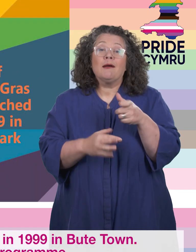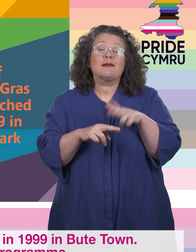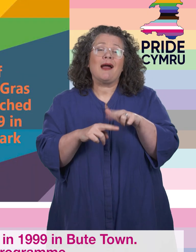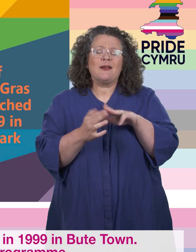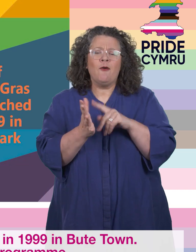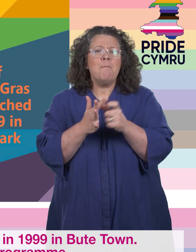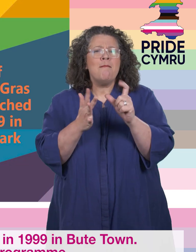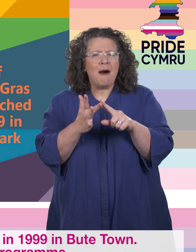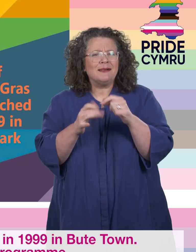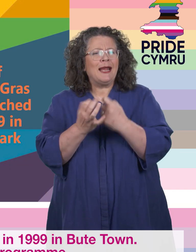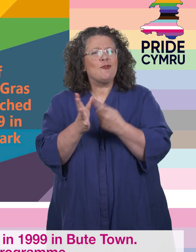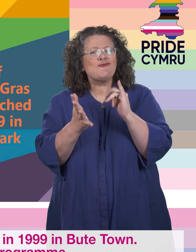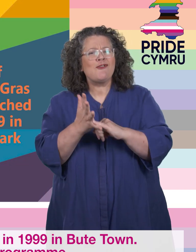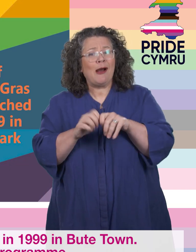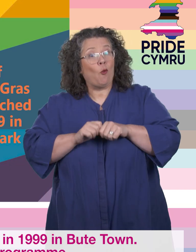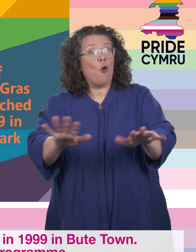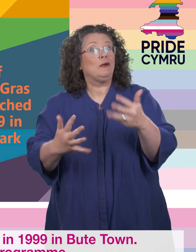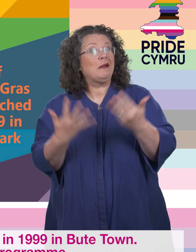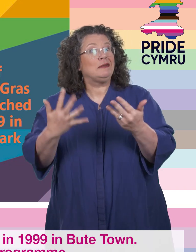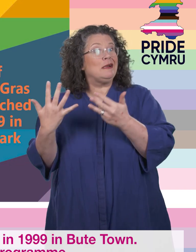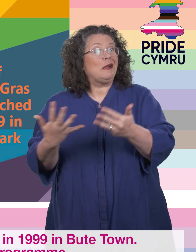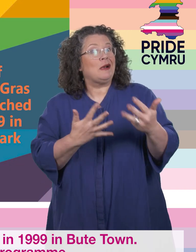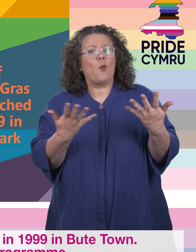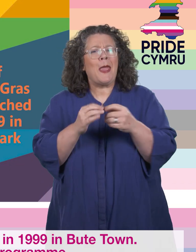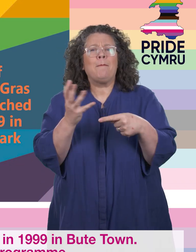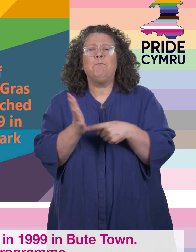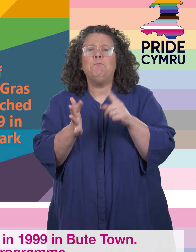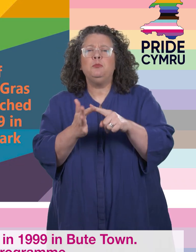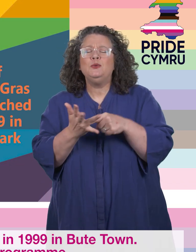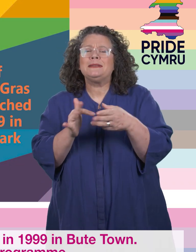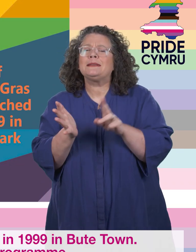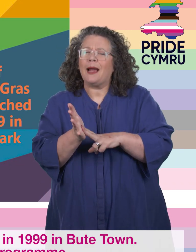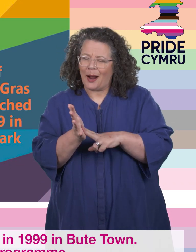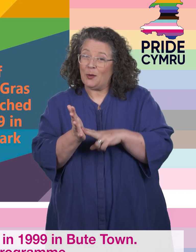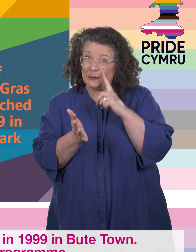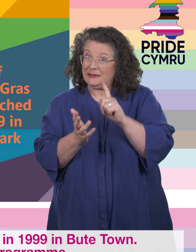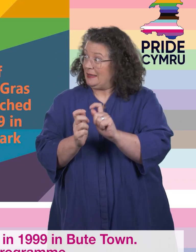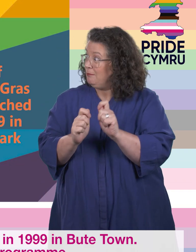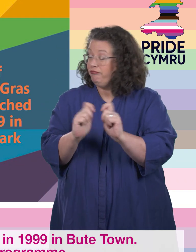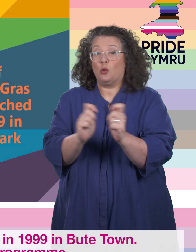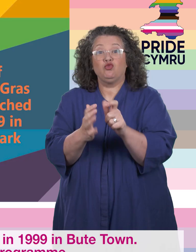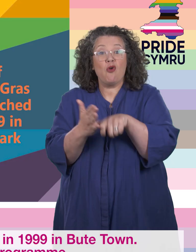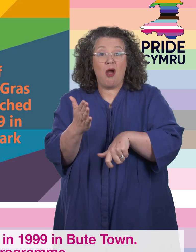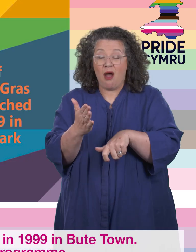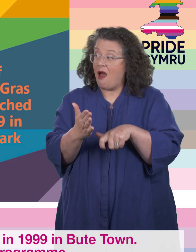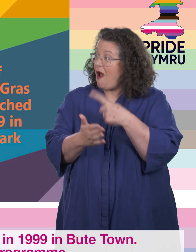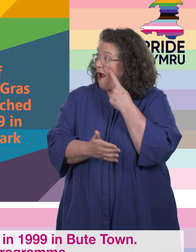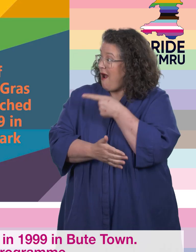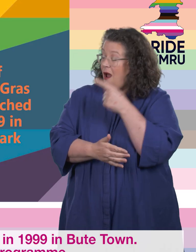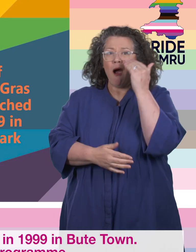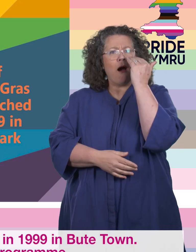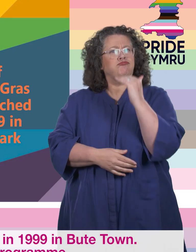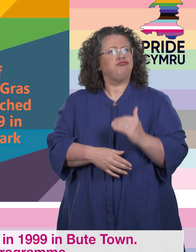launched in 1999 in Butetown. There's the brochure for the programme.